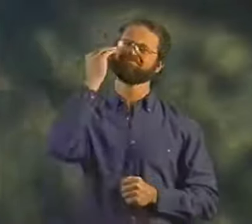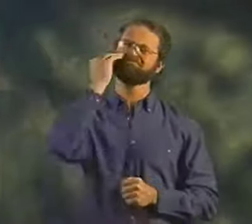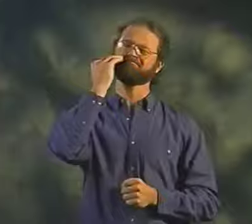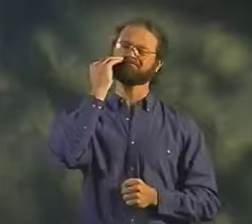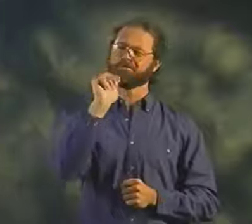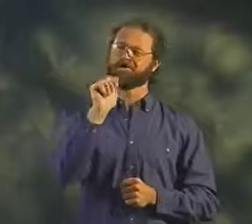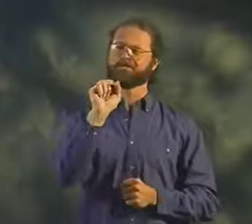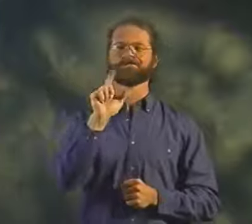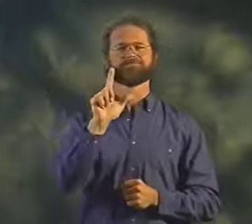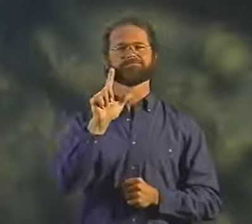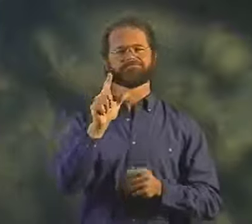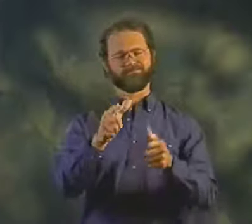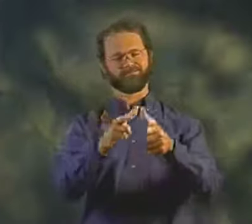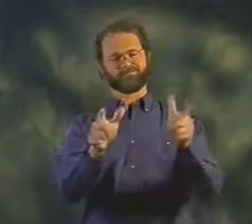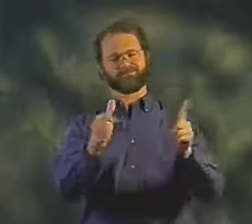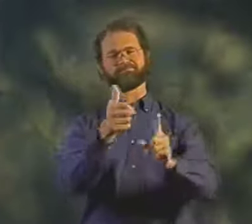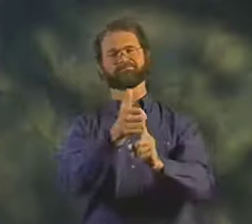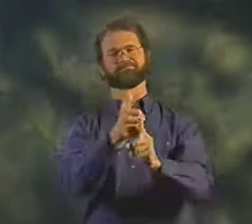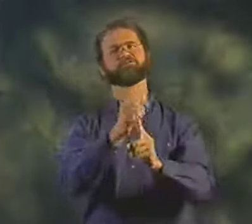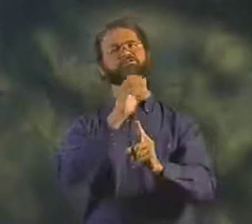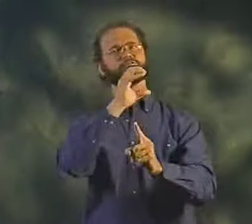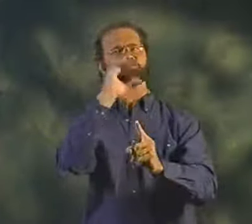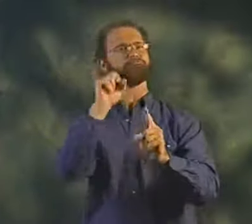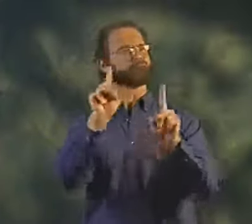ASL has existed as a language for a long time.